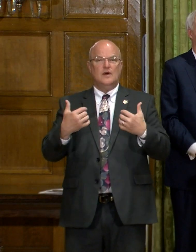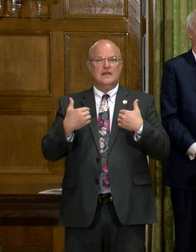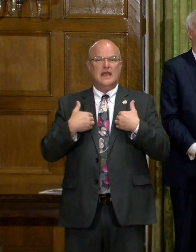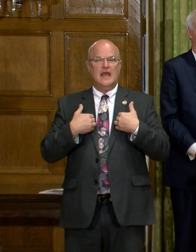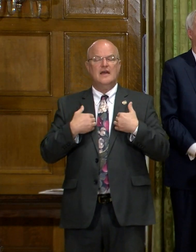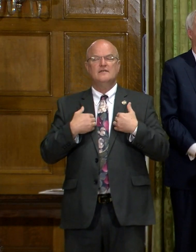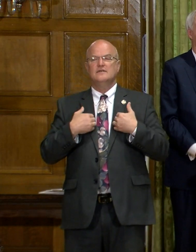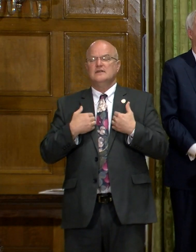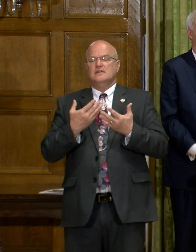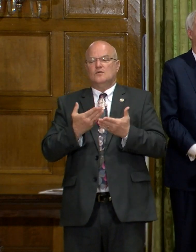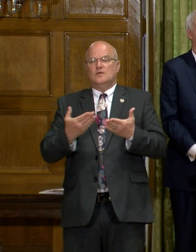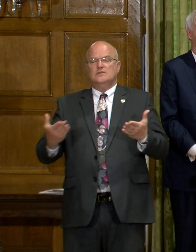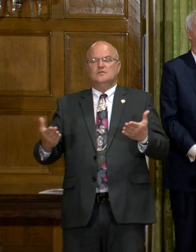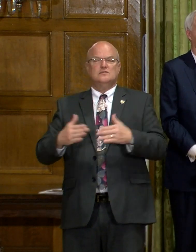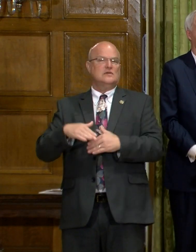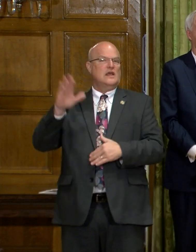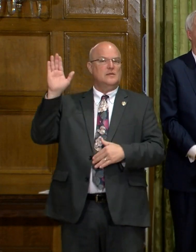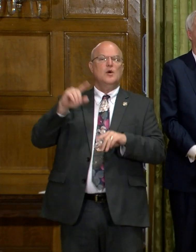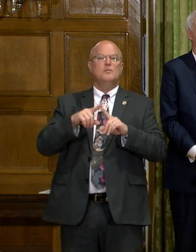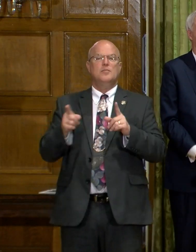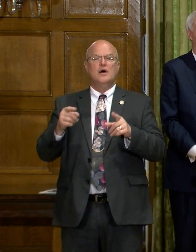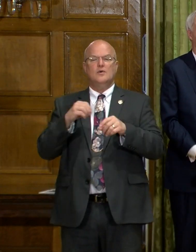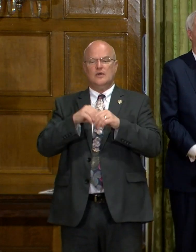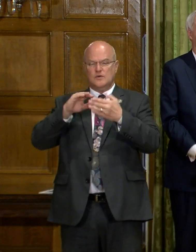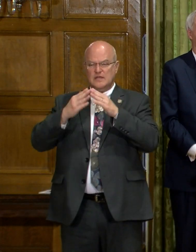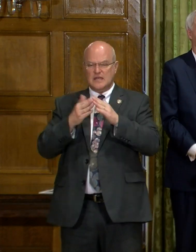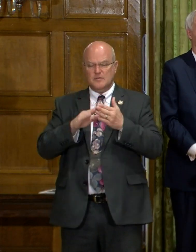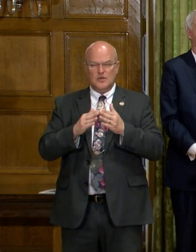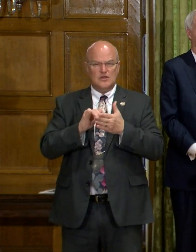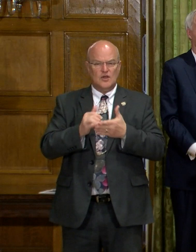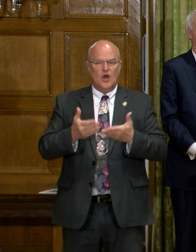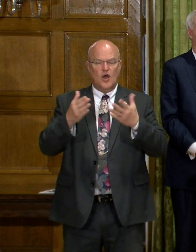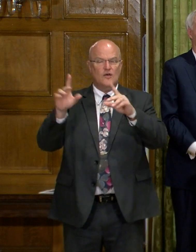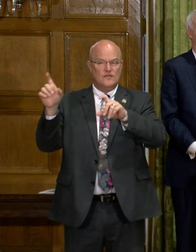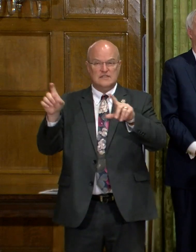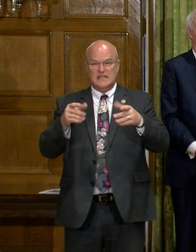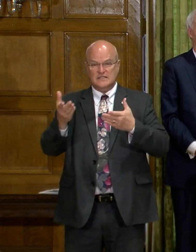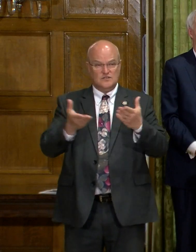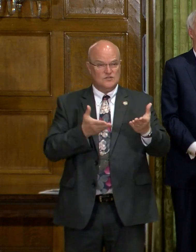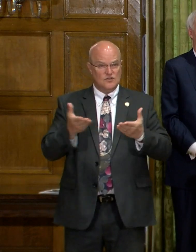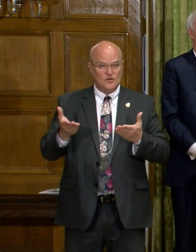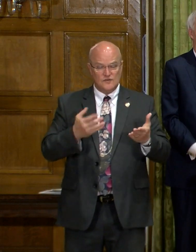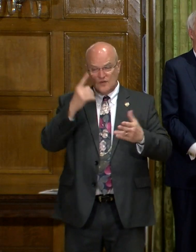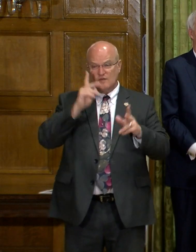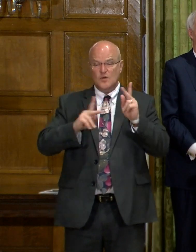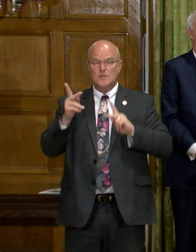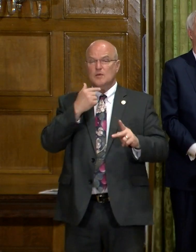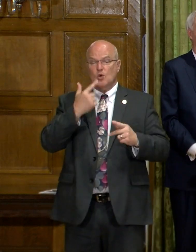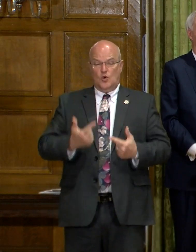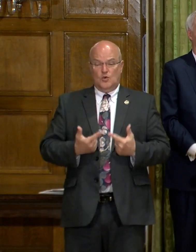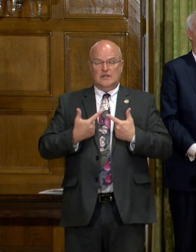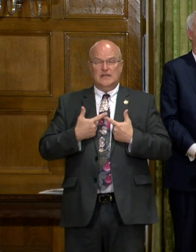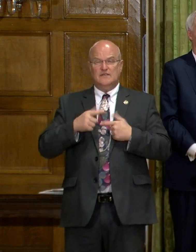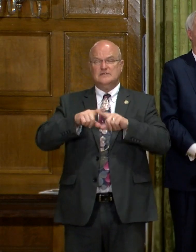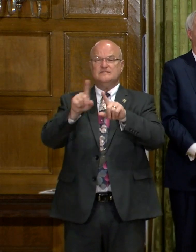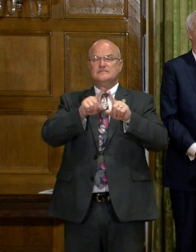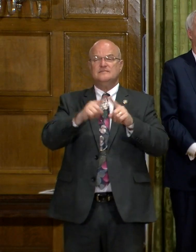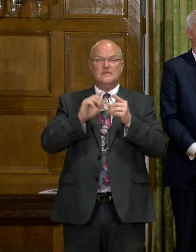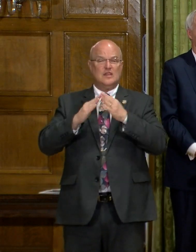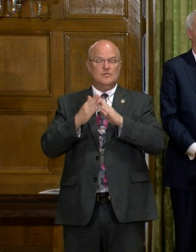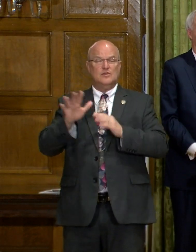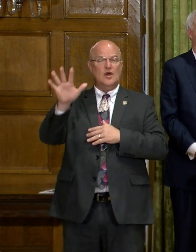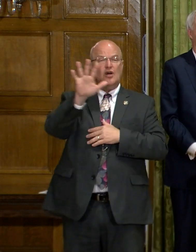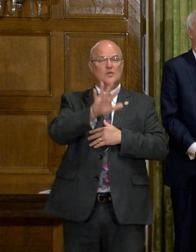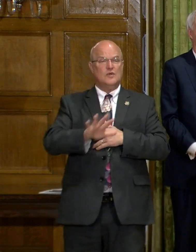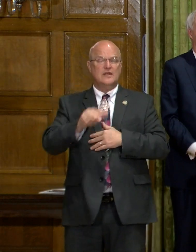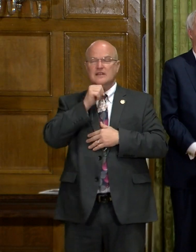infinite resources to do this, but we continue to go into communities to offer testing services for people who live in those communities who may